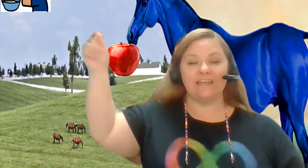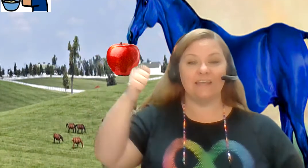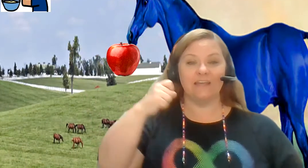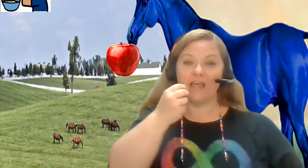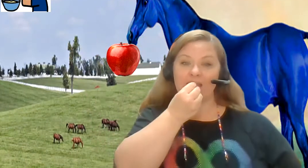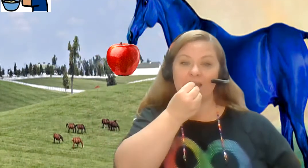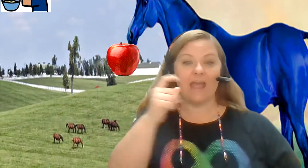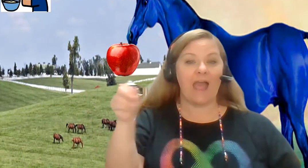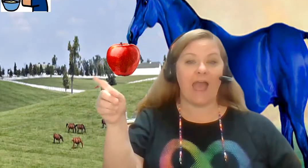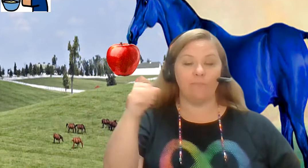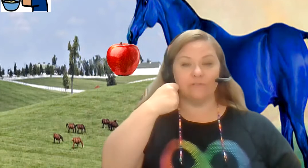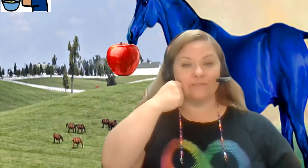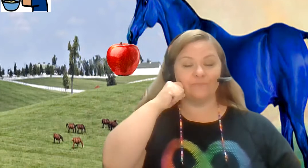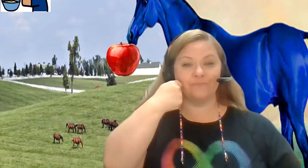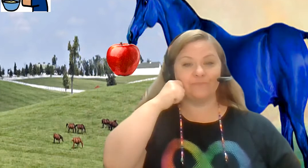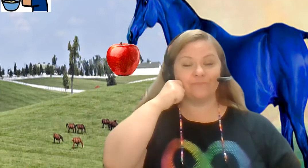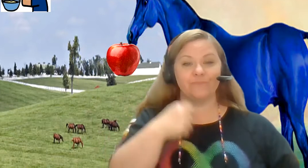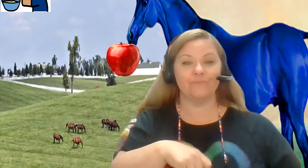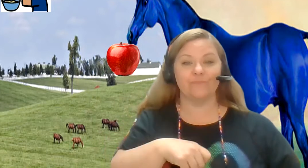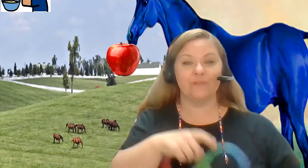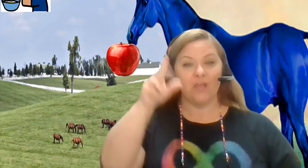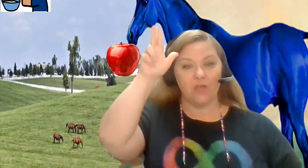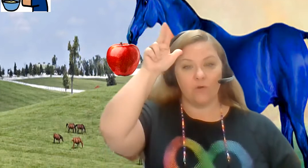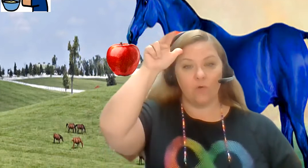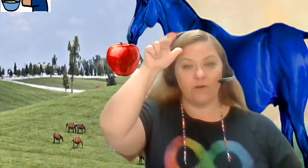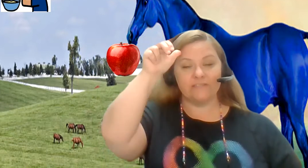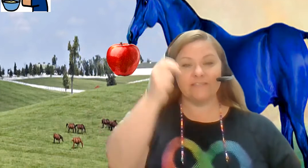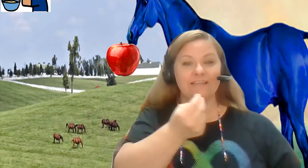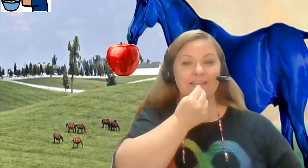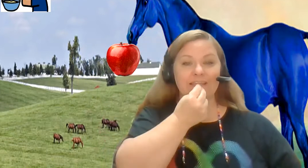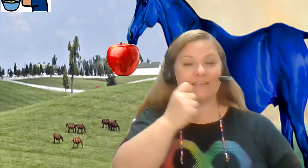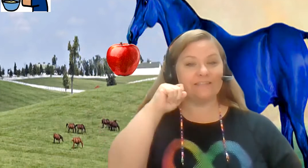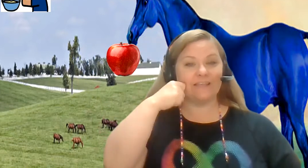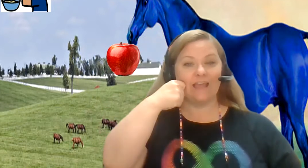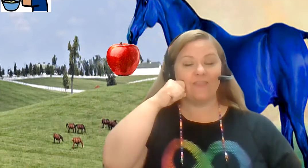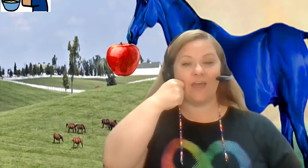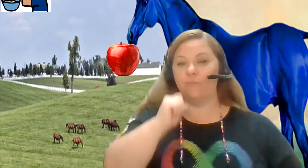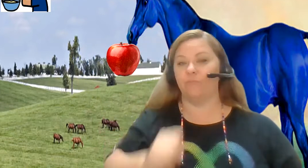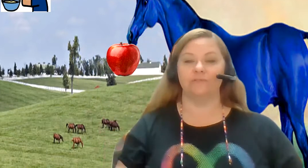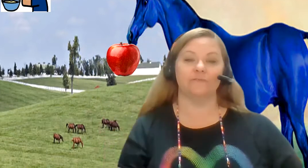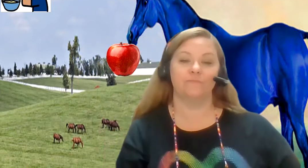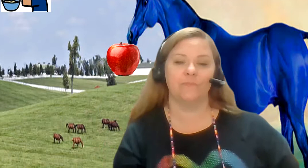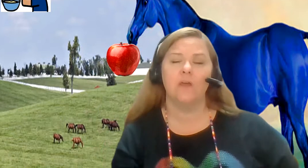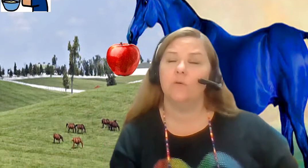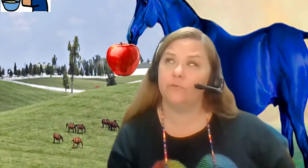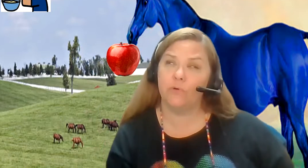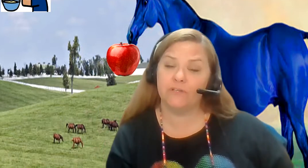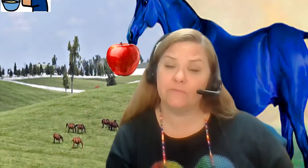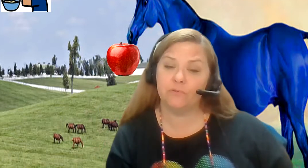eating apples. The horse eats the apples. Blue